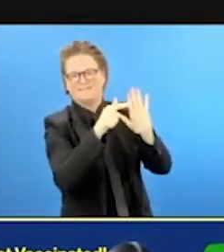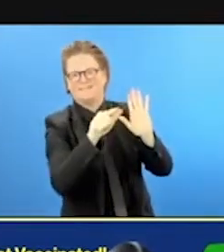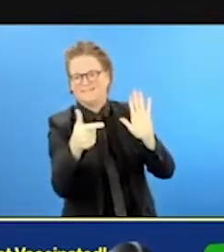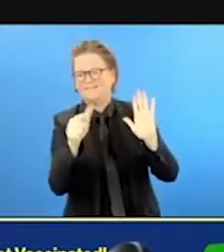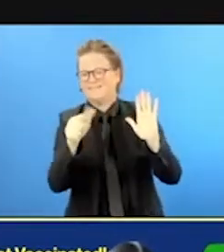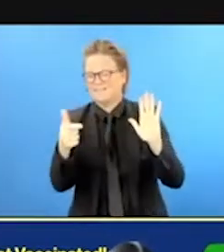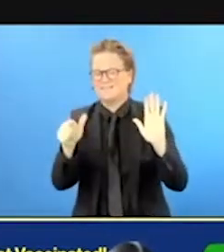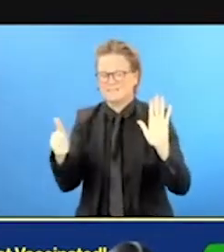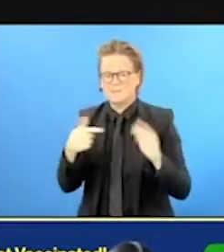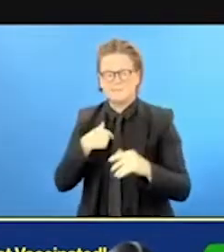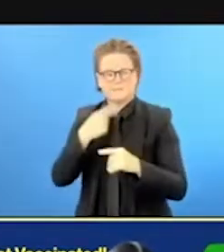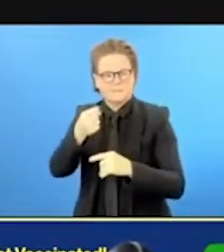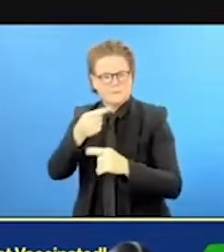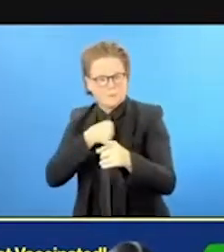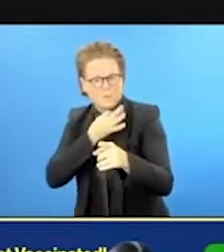go to